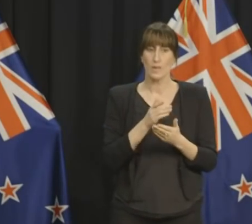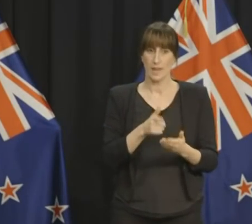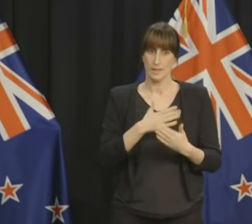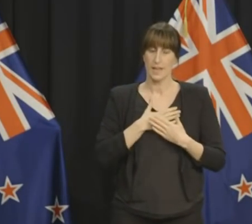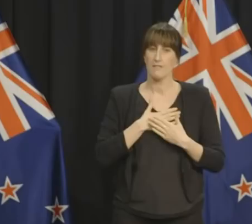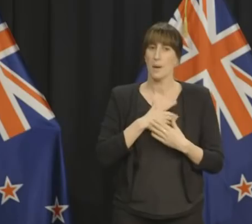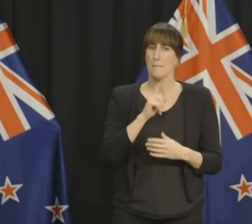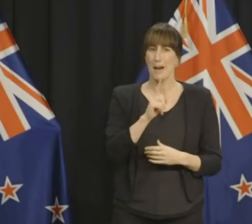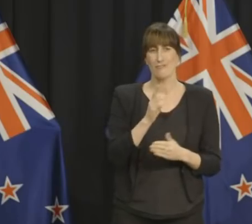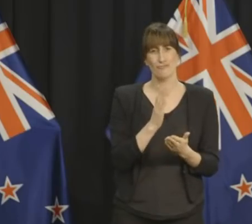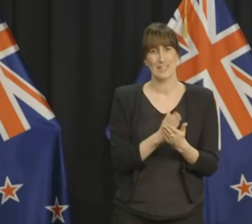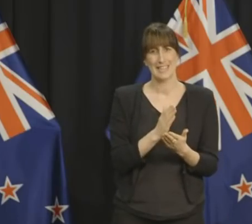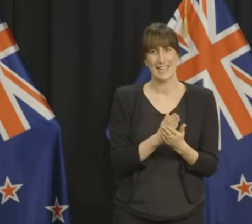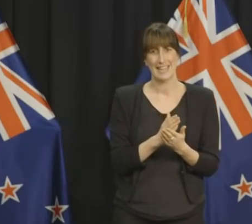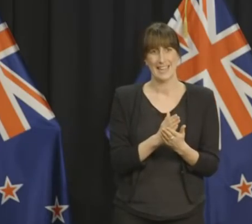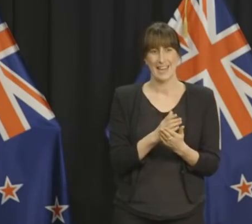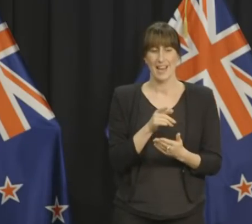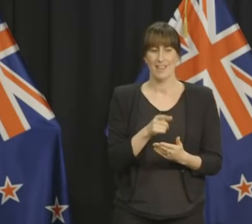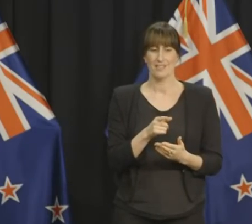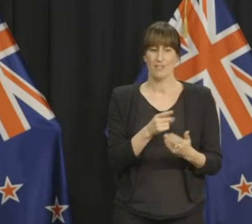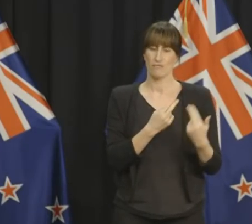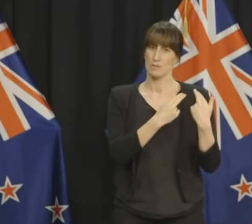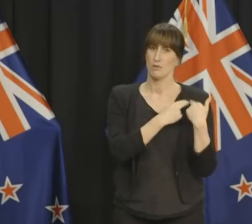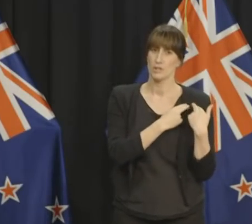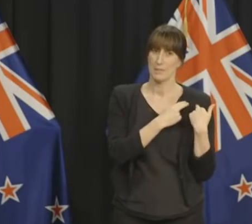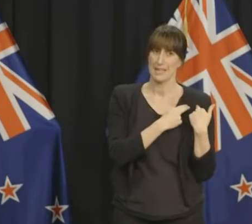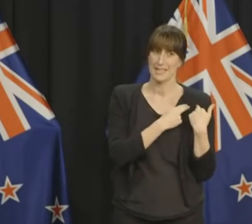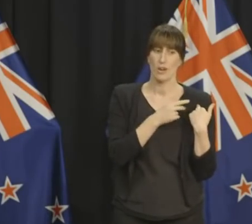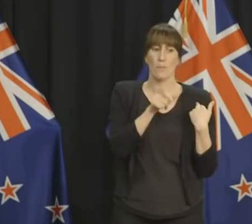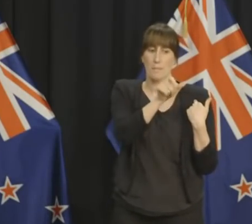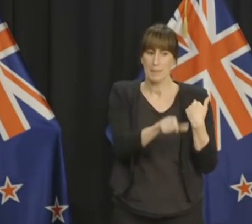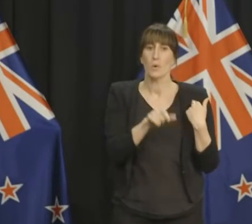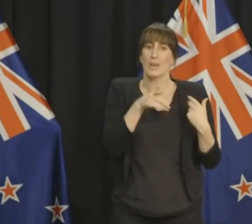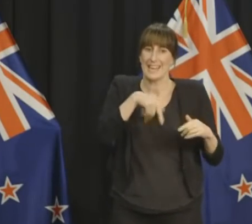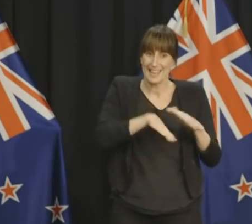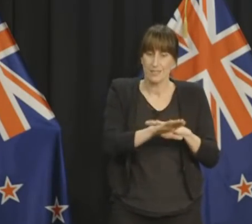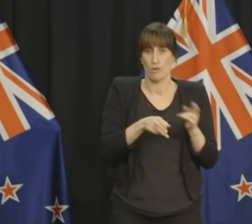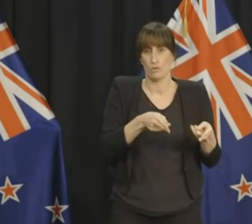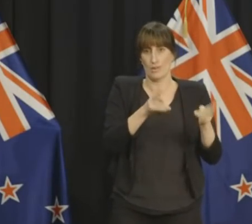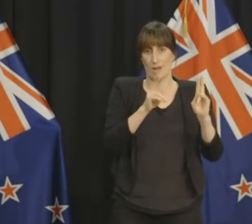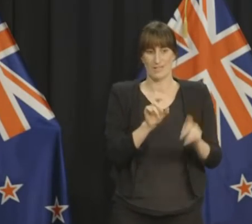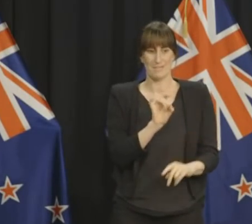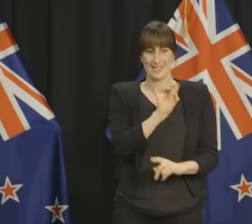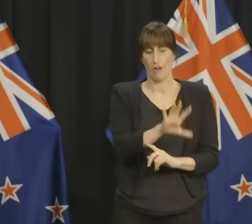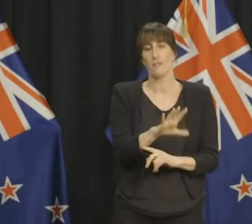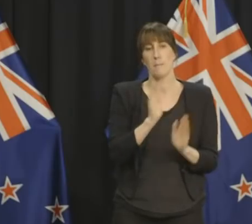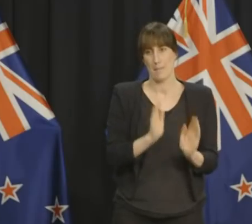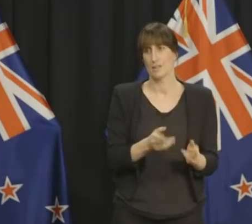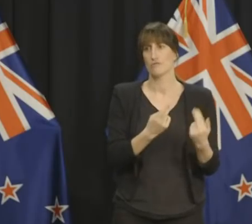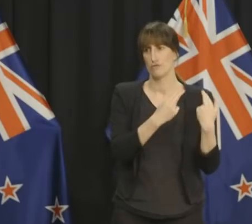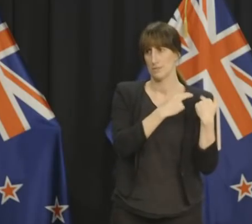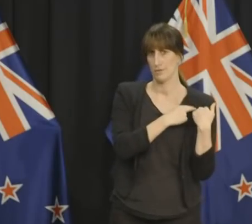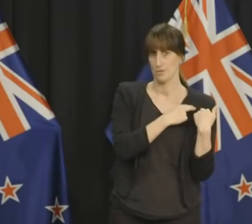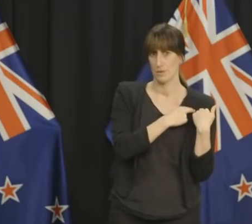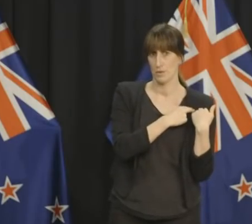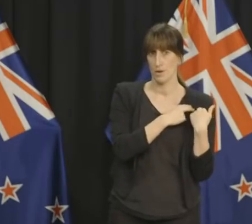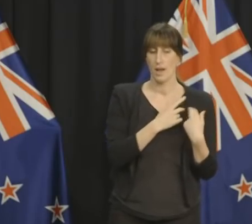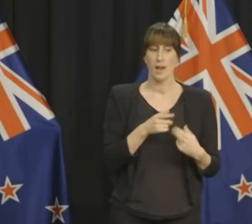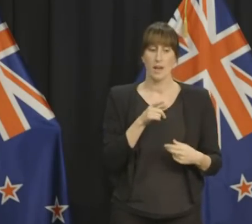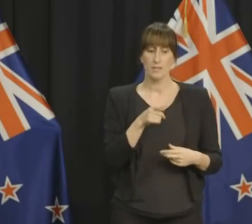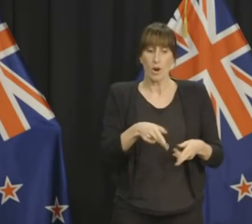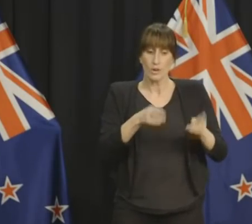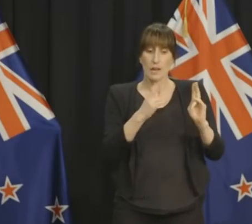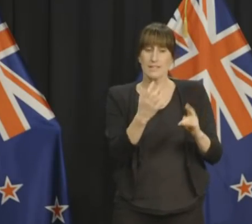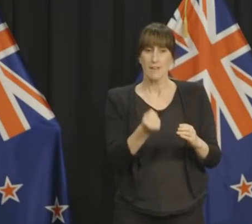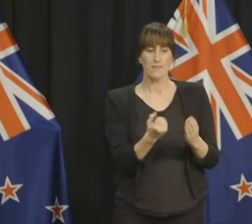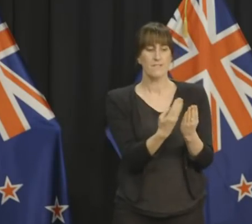rules which will keep our team of 5 million safe. There are fences and security arrangements in place at these